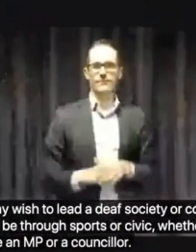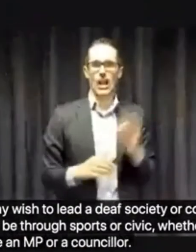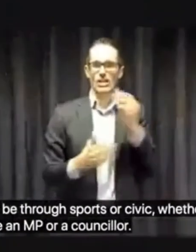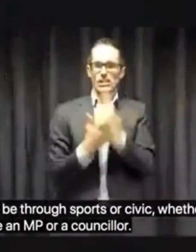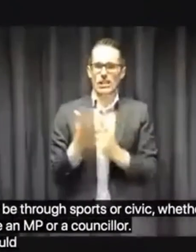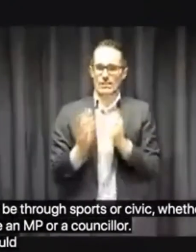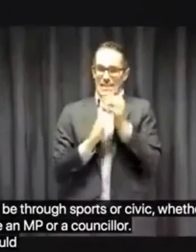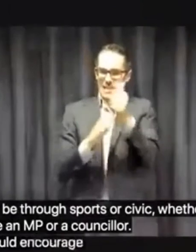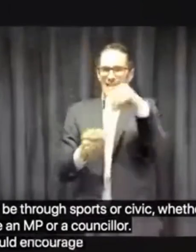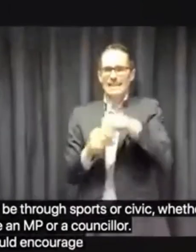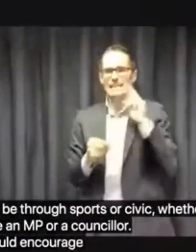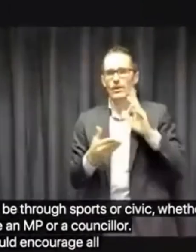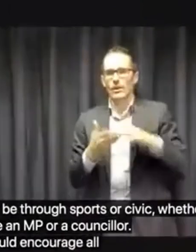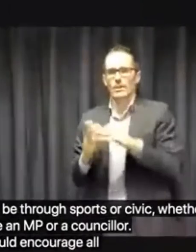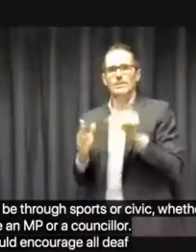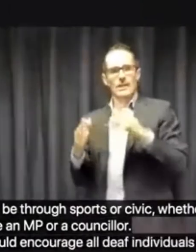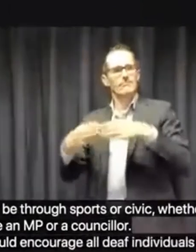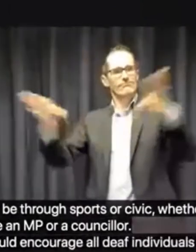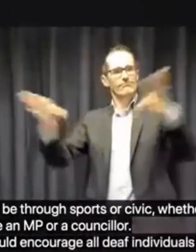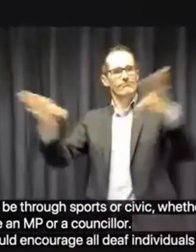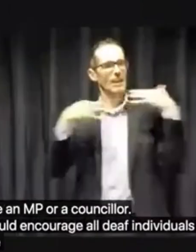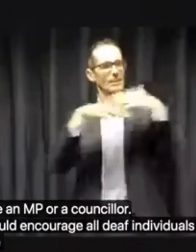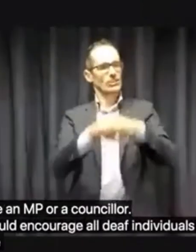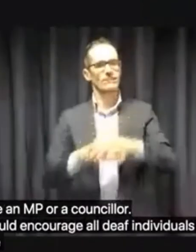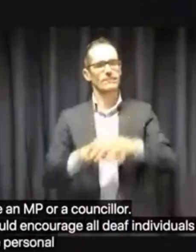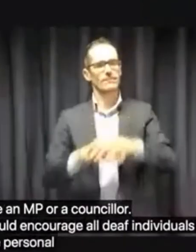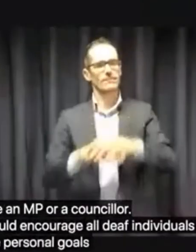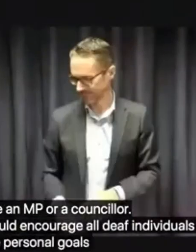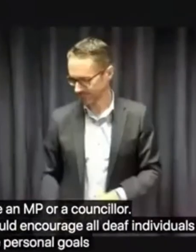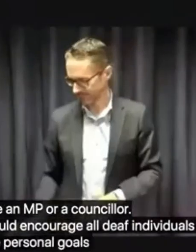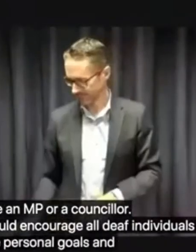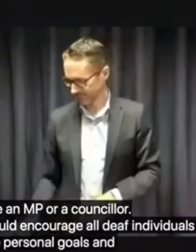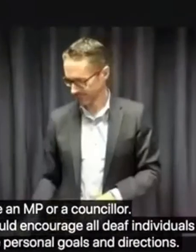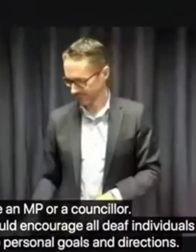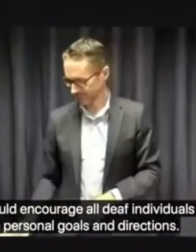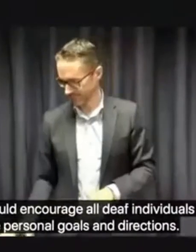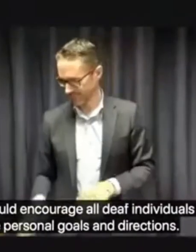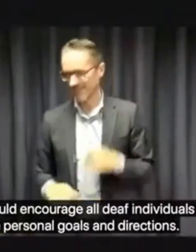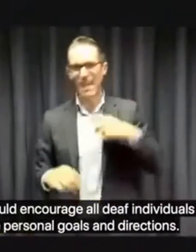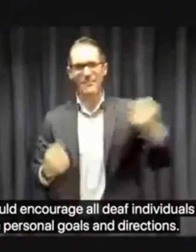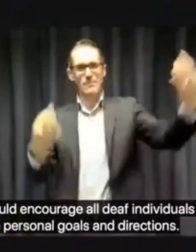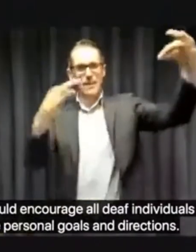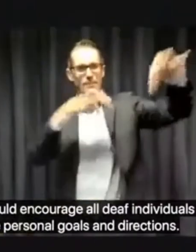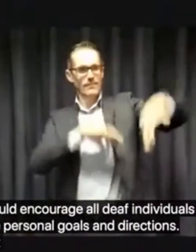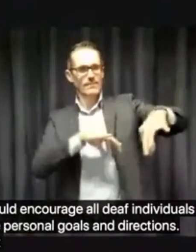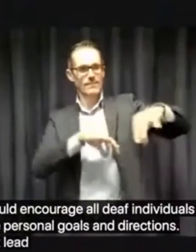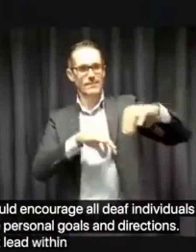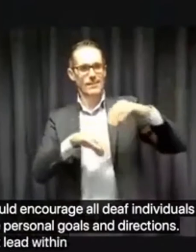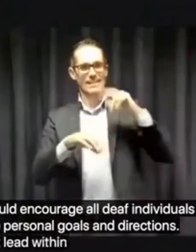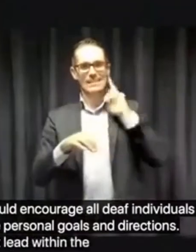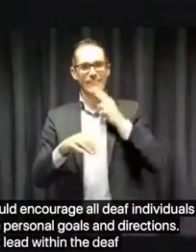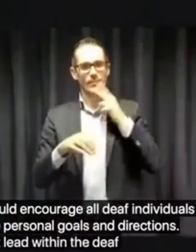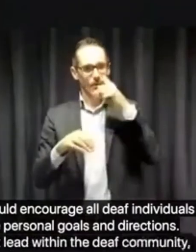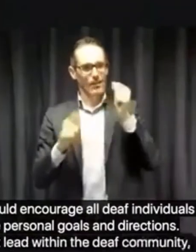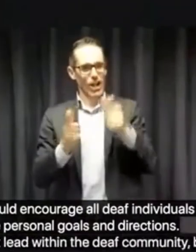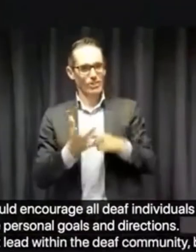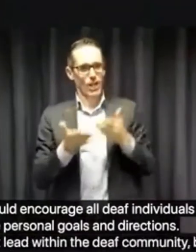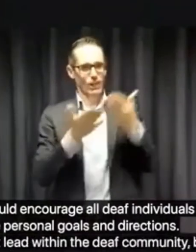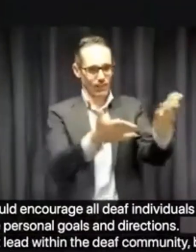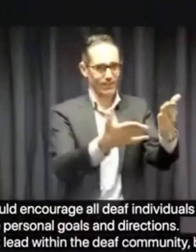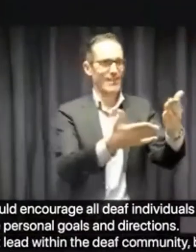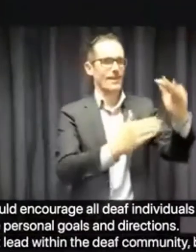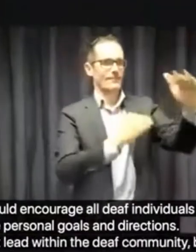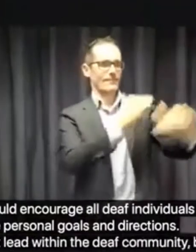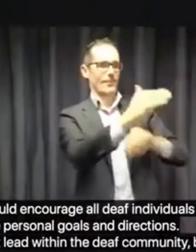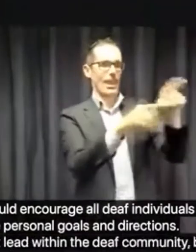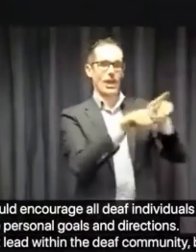goals and directions, not just for the deaf community, but also as part of the mainstream. There are double